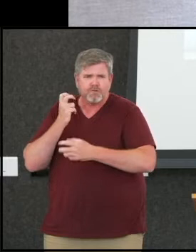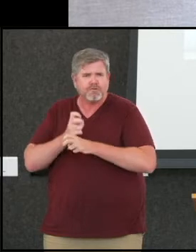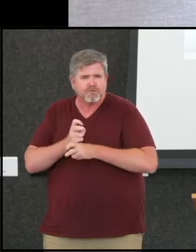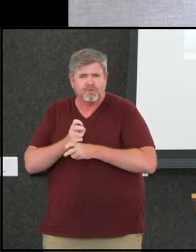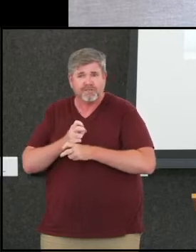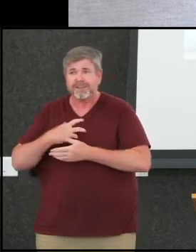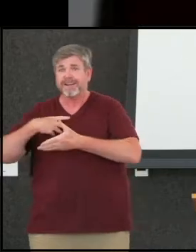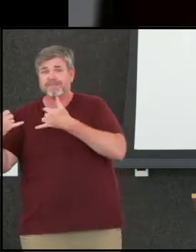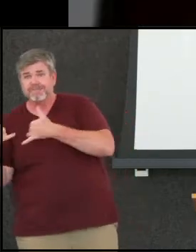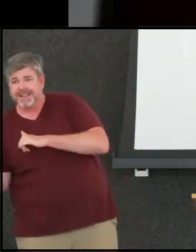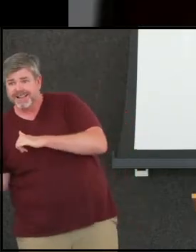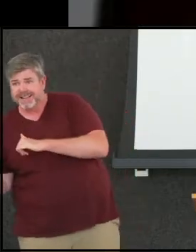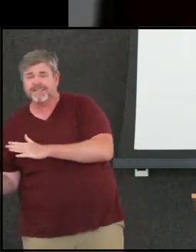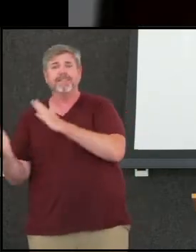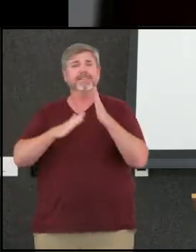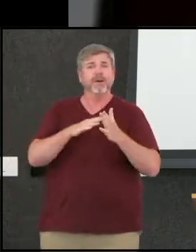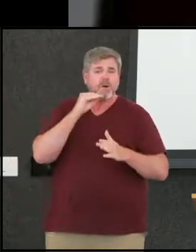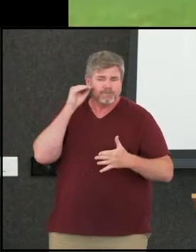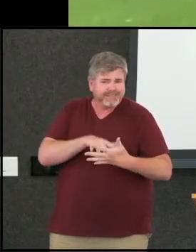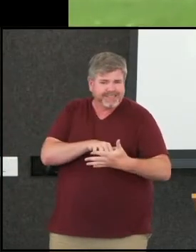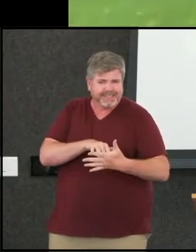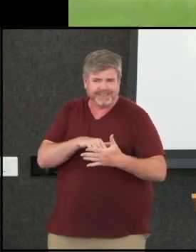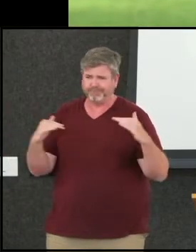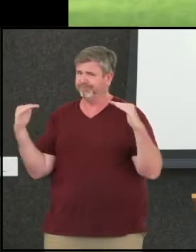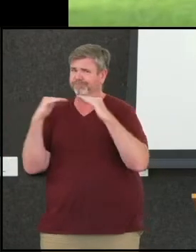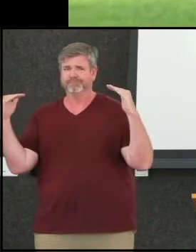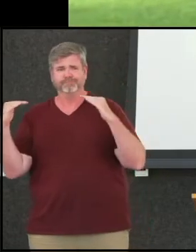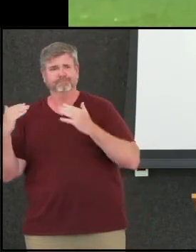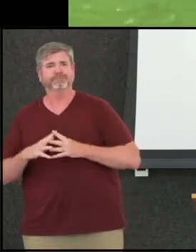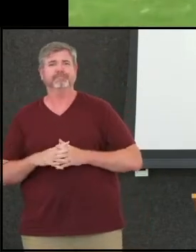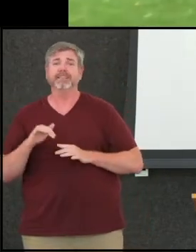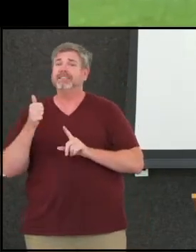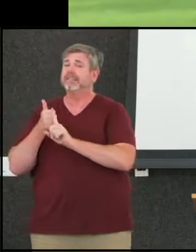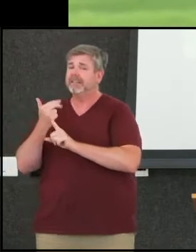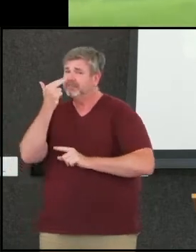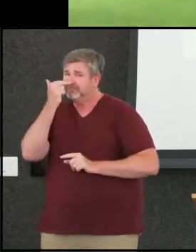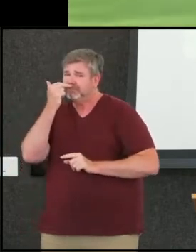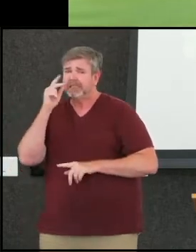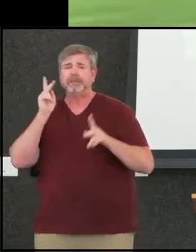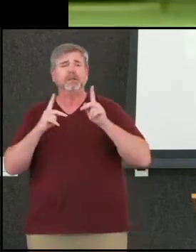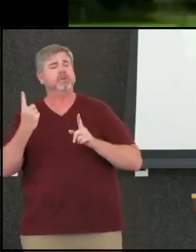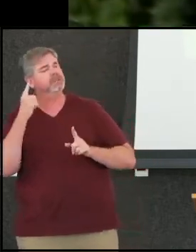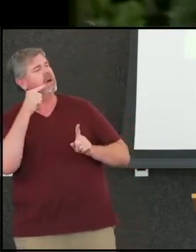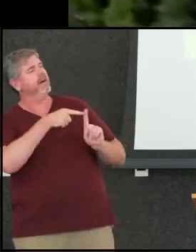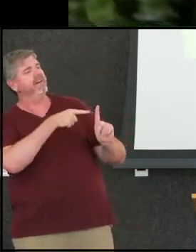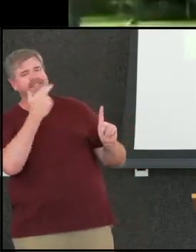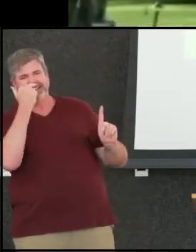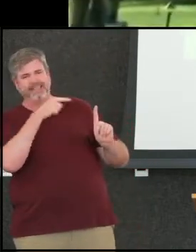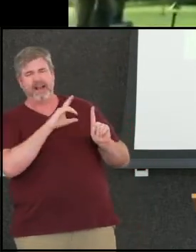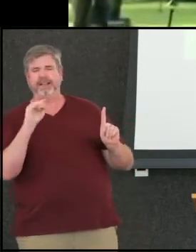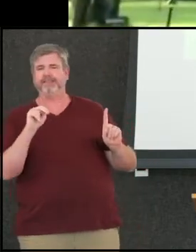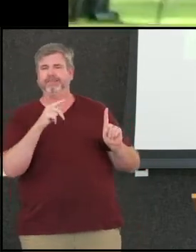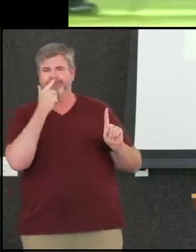being funny, and he was really funny. Welcome back to CBS News. Today, we have